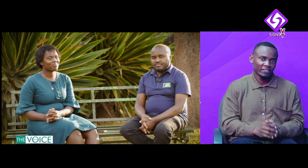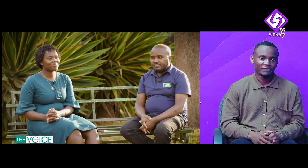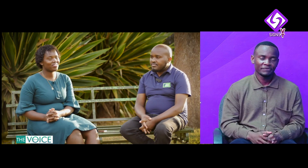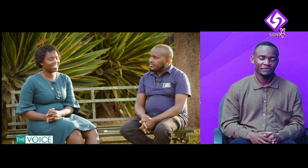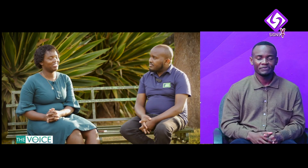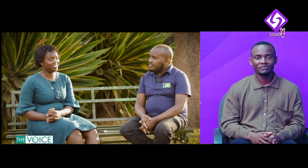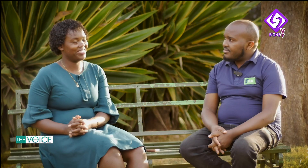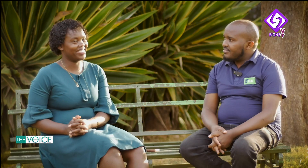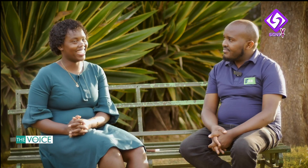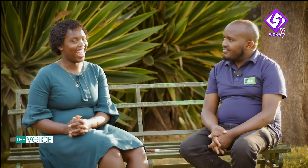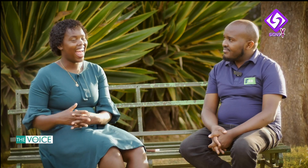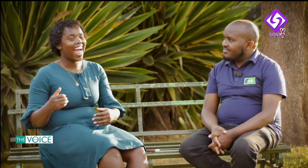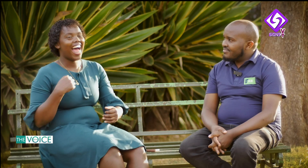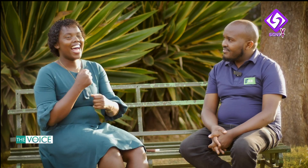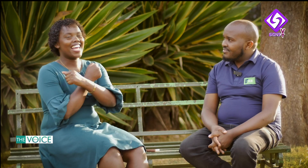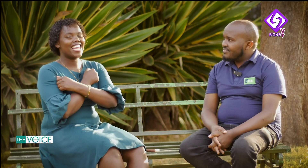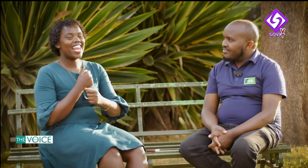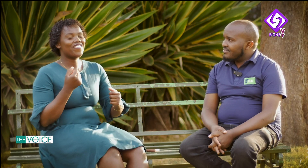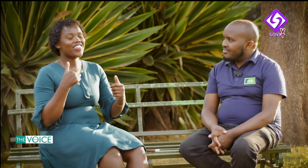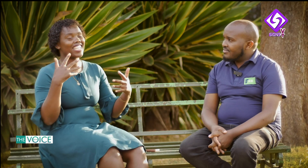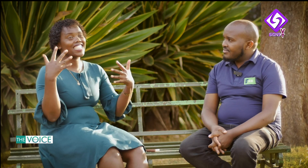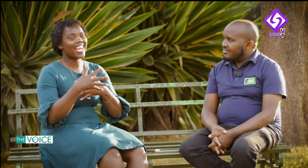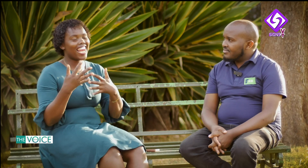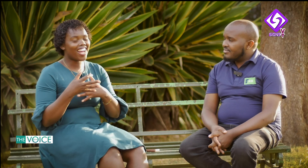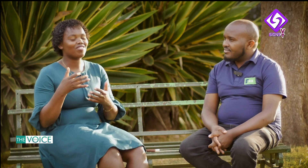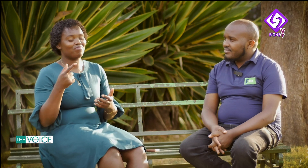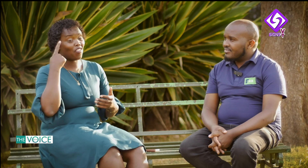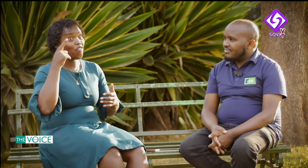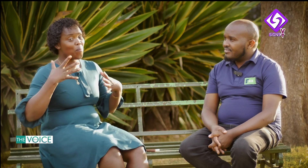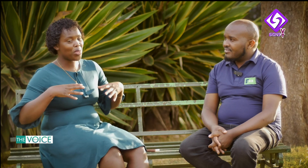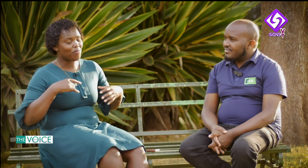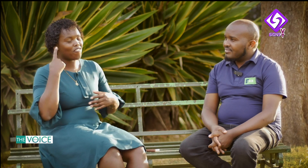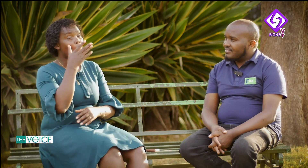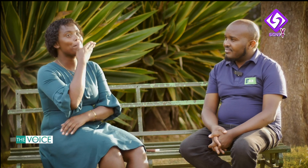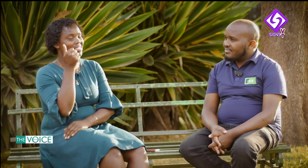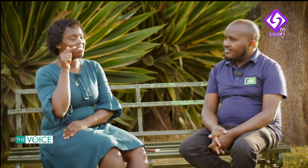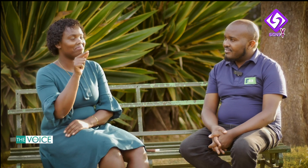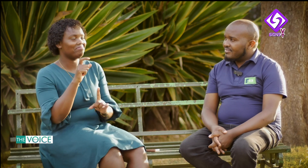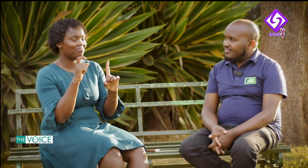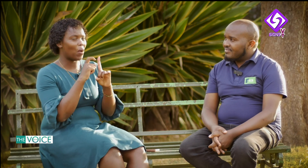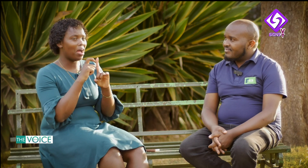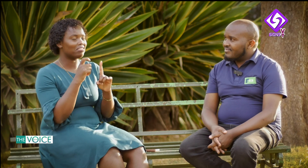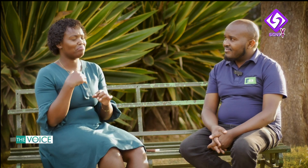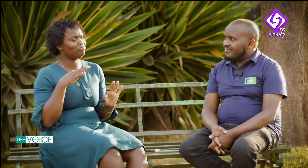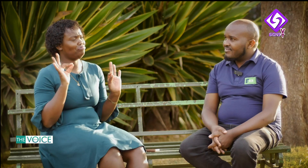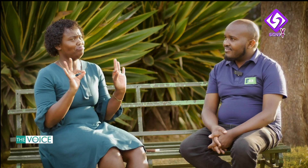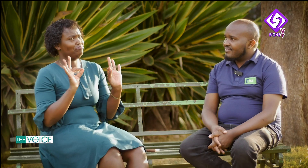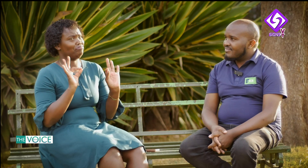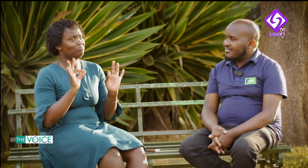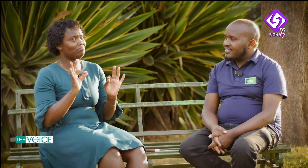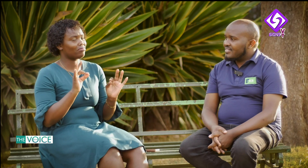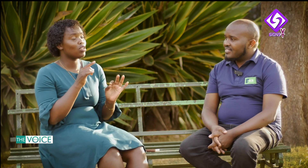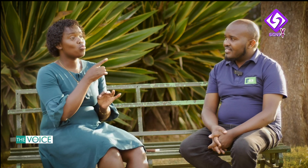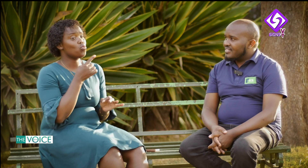I love the energy and the focus, and